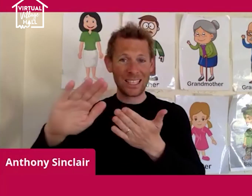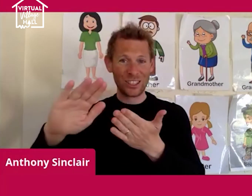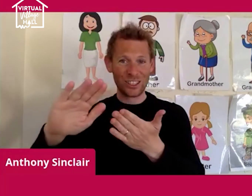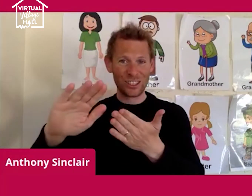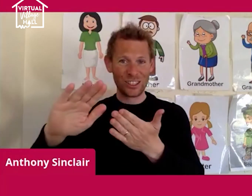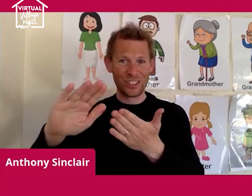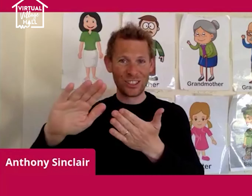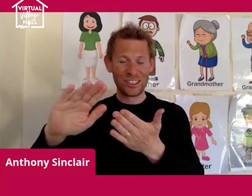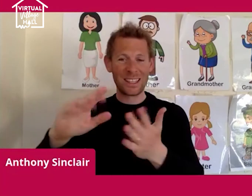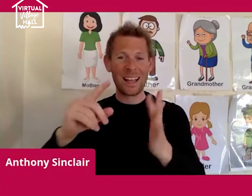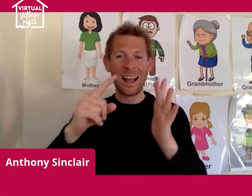H,